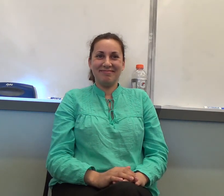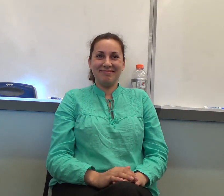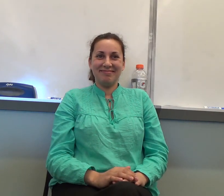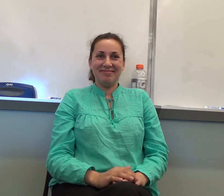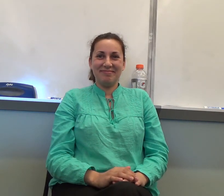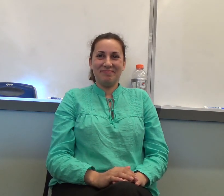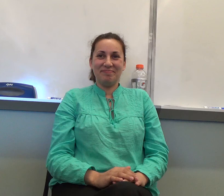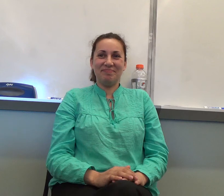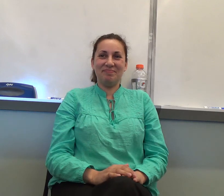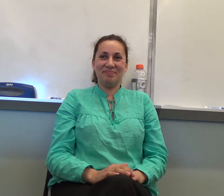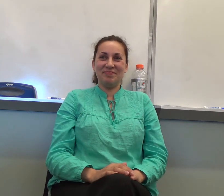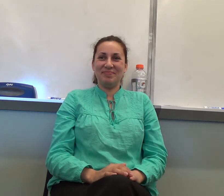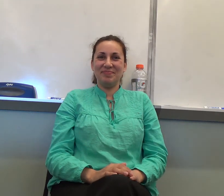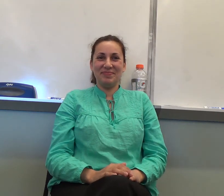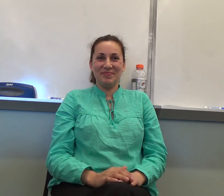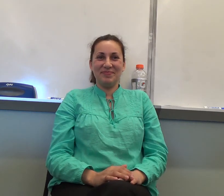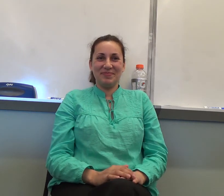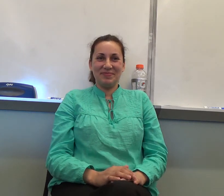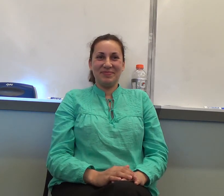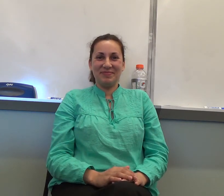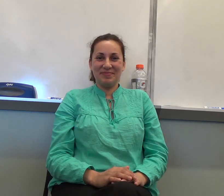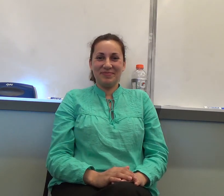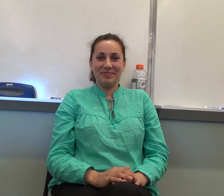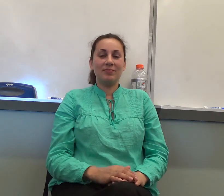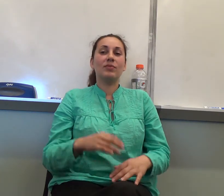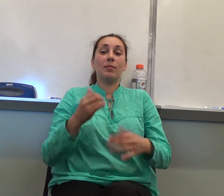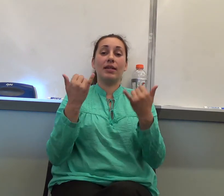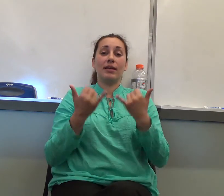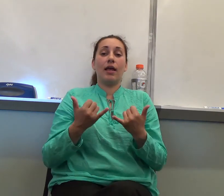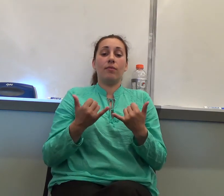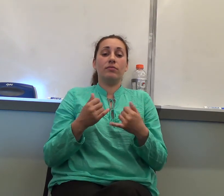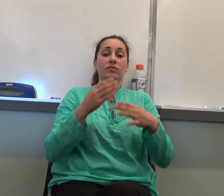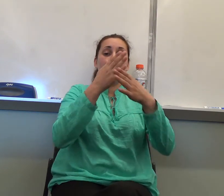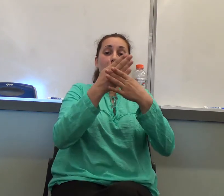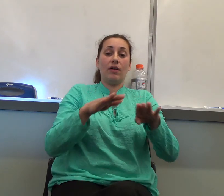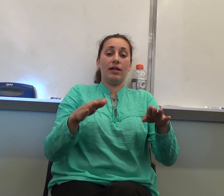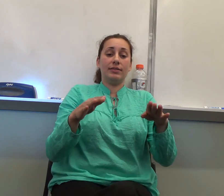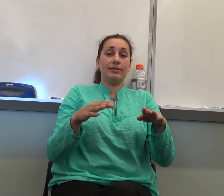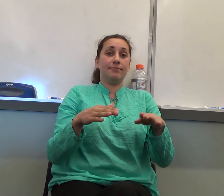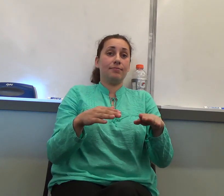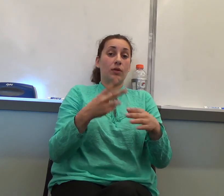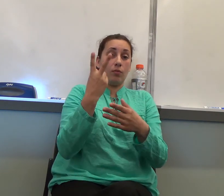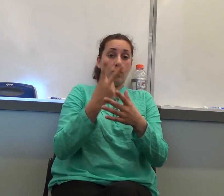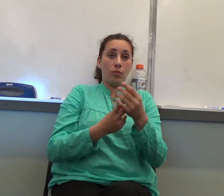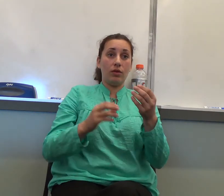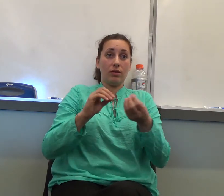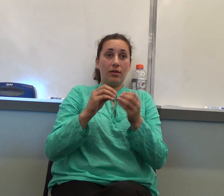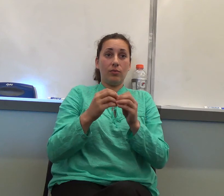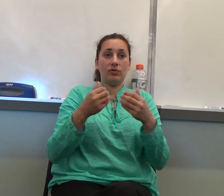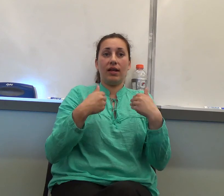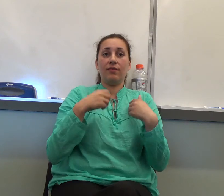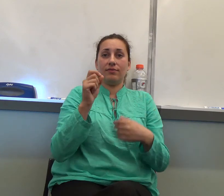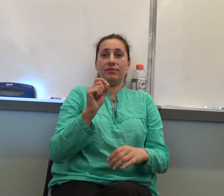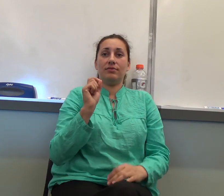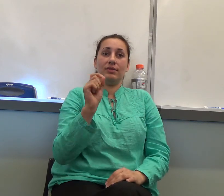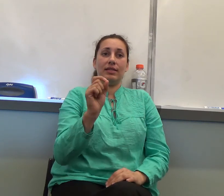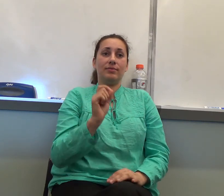Okay, so that divisor now is going to be a decimal. Well, you could write this, if you wanted to, as